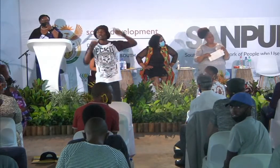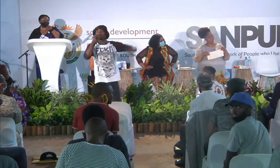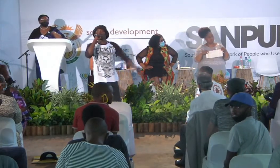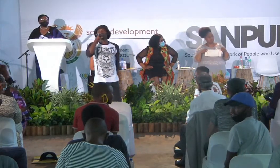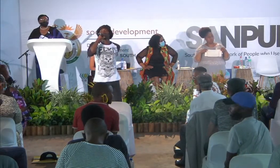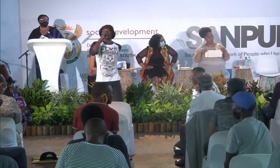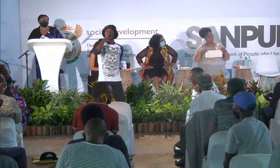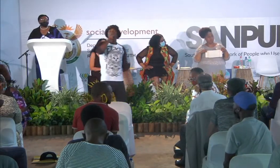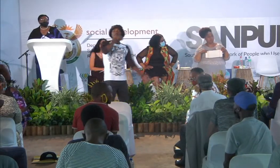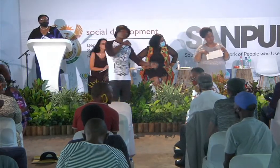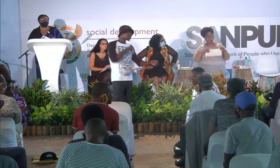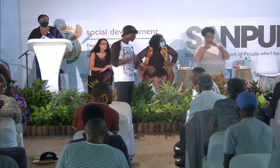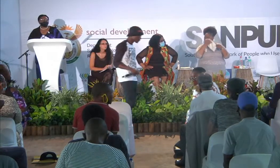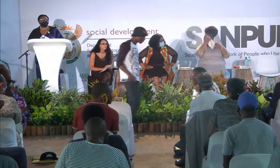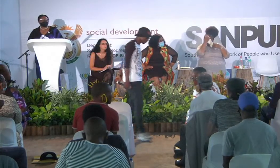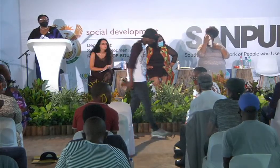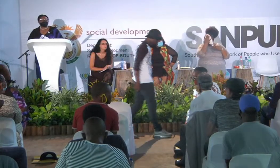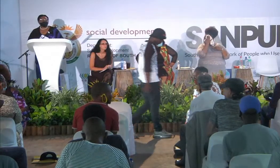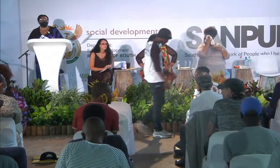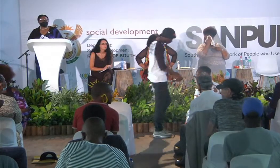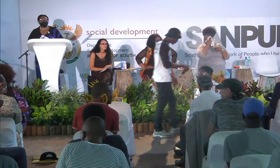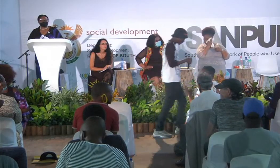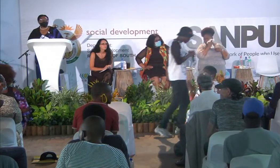Bring the beat on.